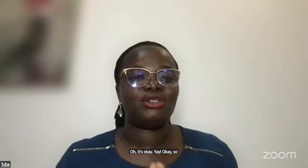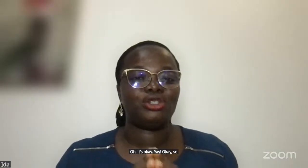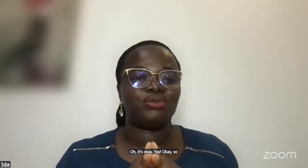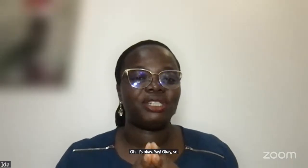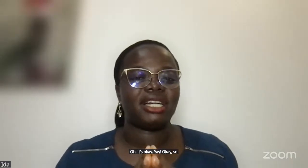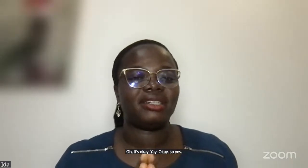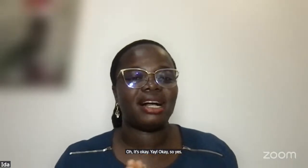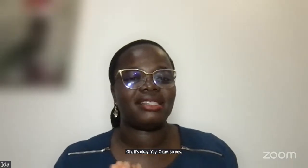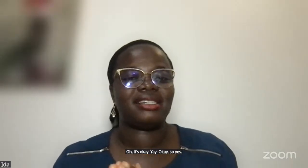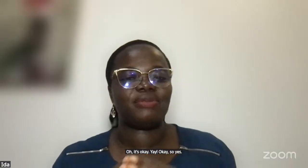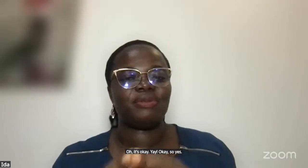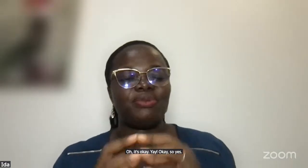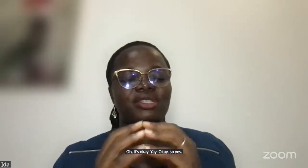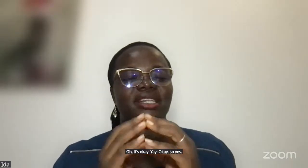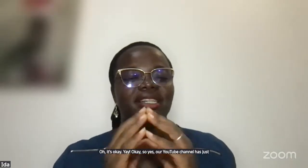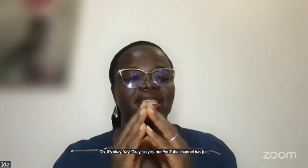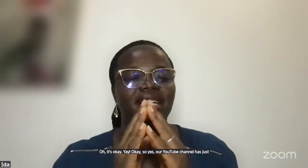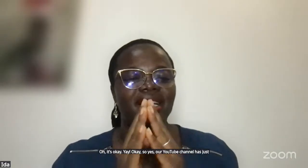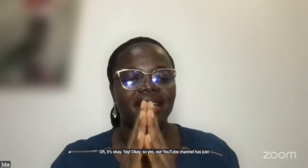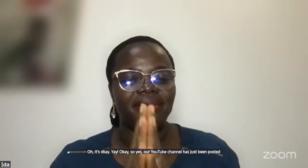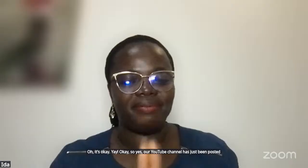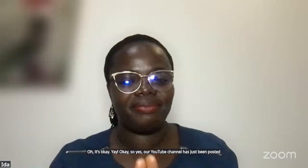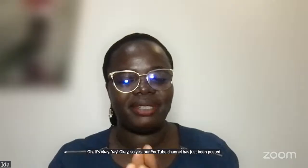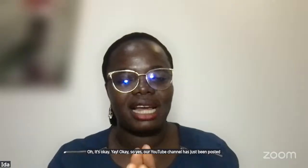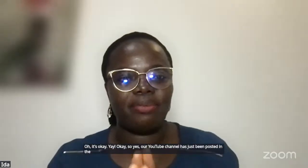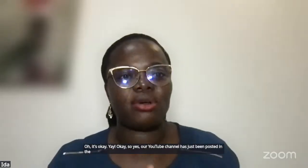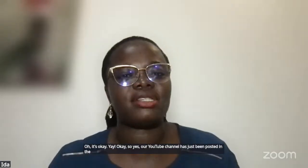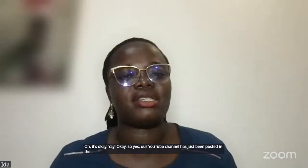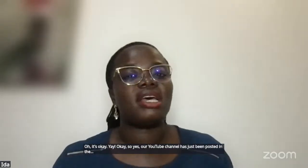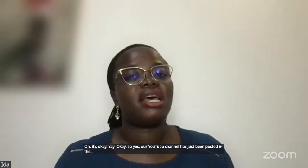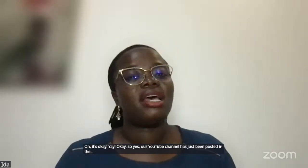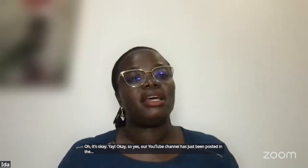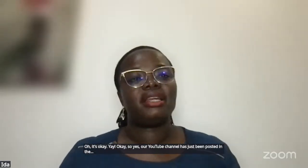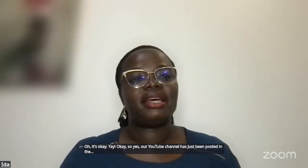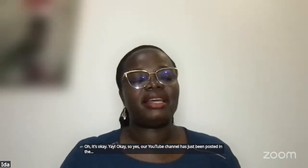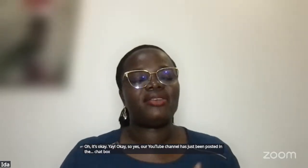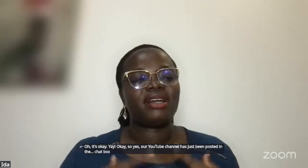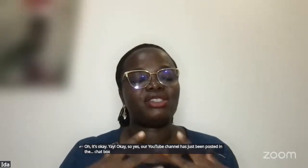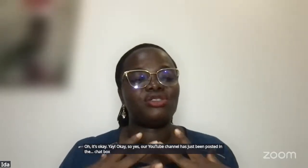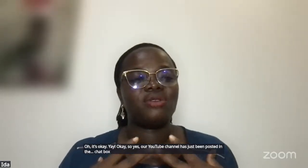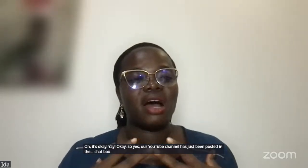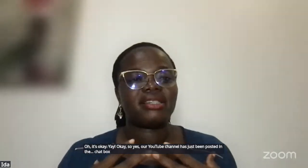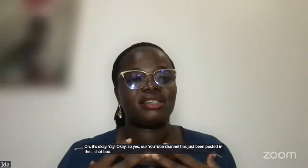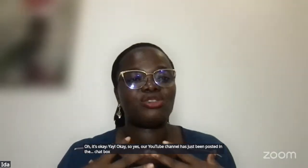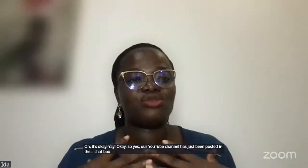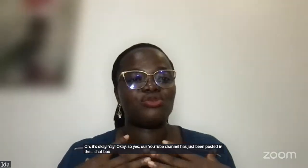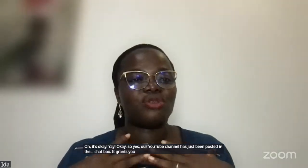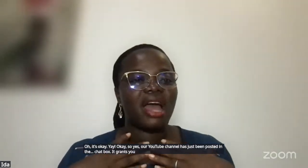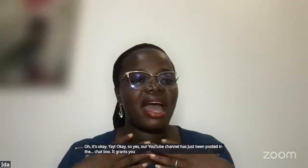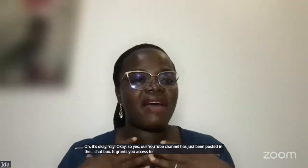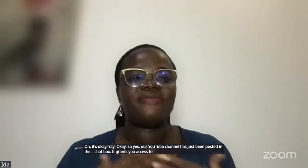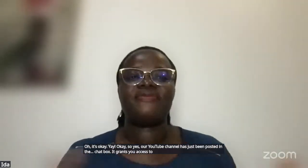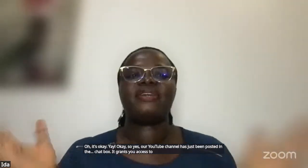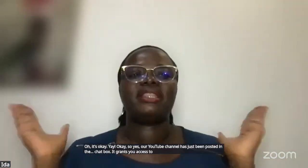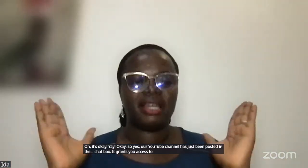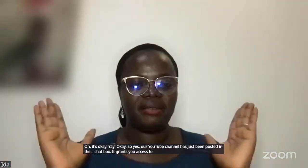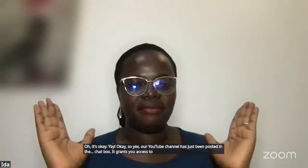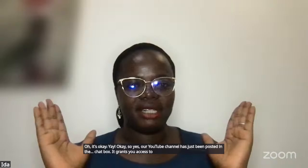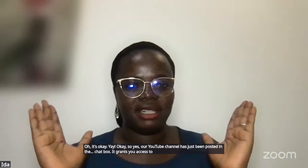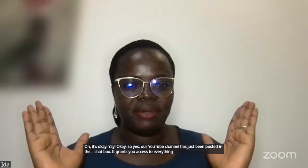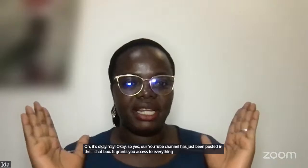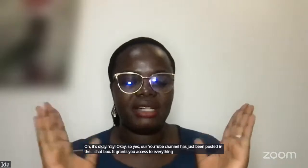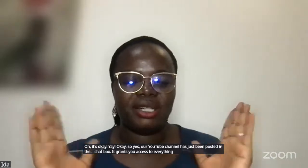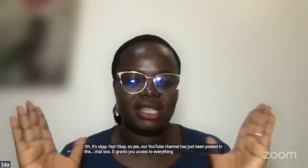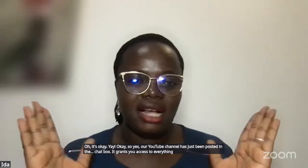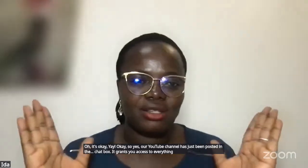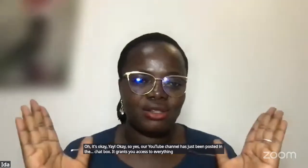our YouTube channel has just been posted in the chat box. It grants you access to everything